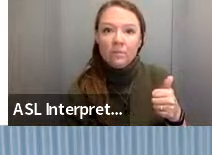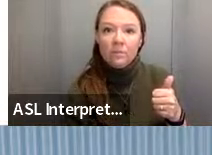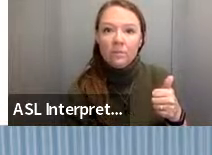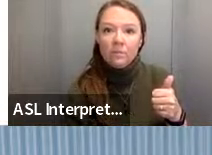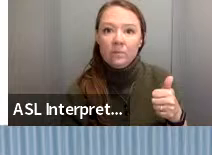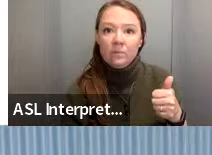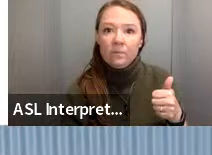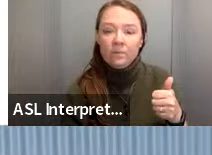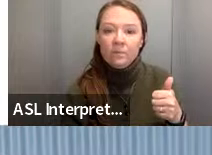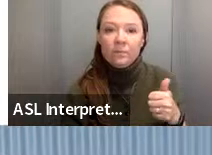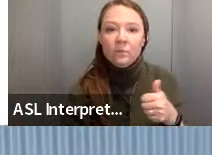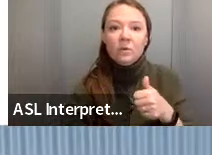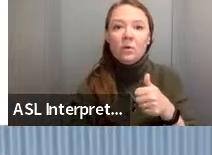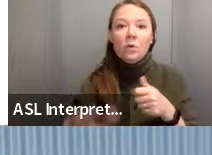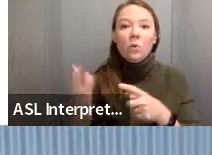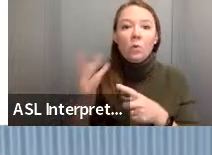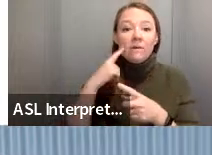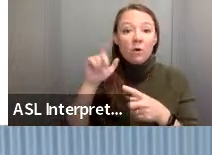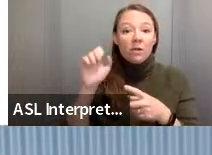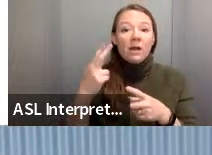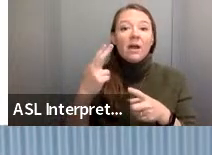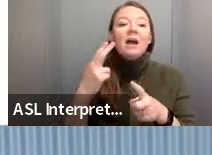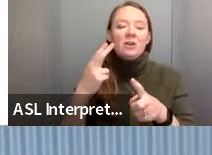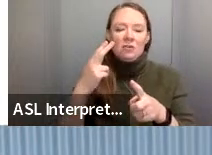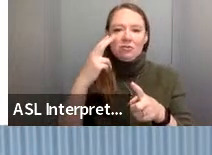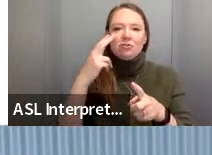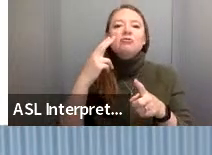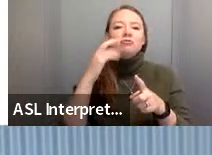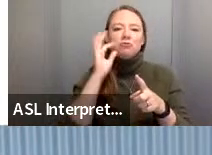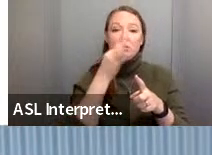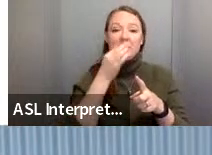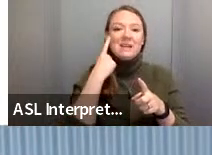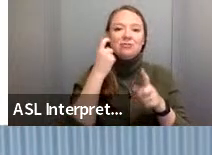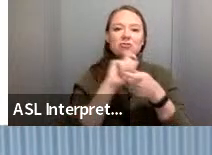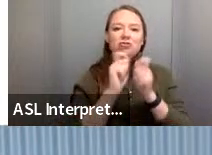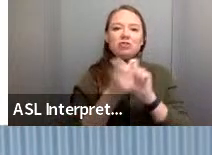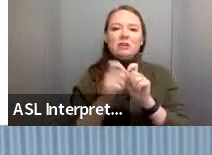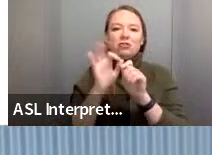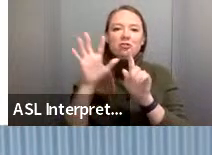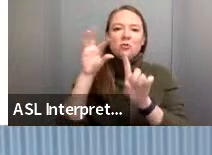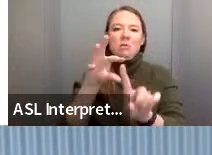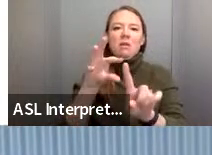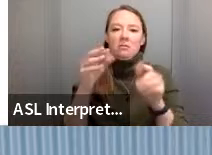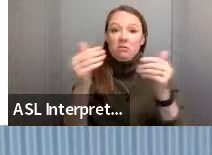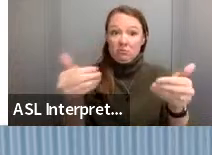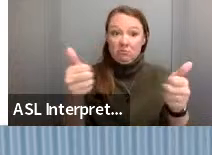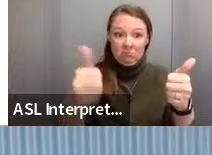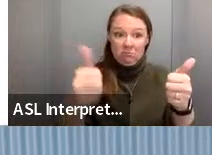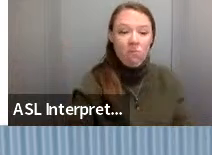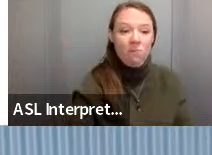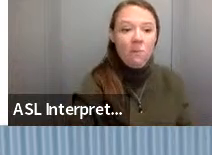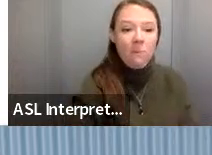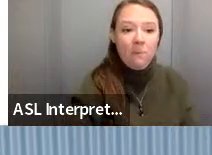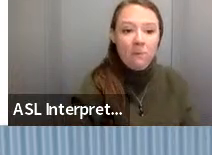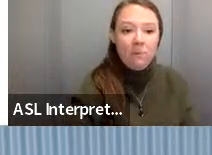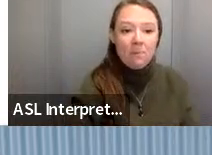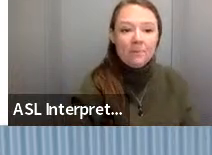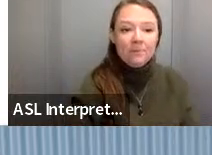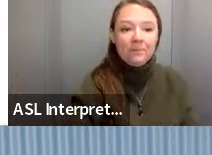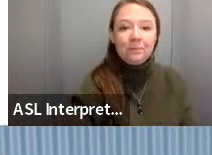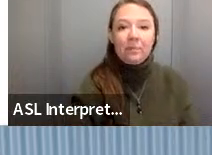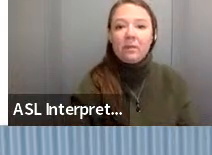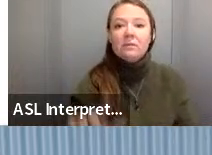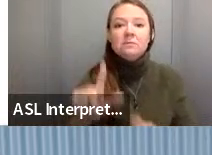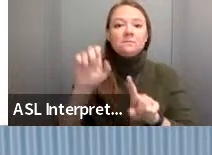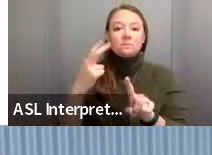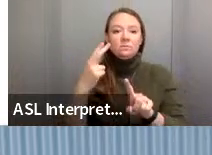Chris, I just changed the interpreter spotlight. You good? I guess I just want to express